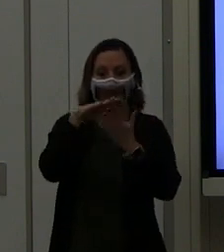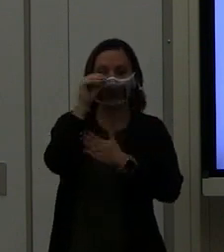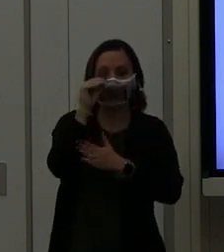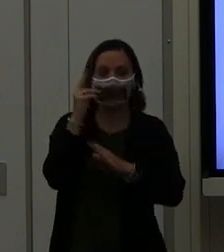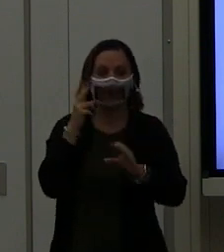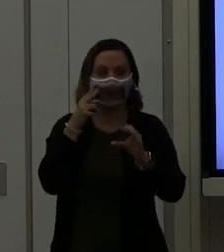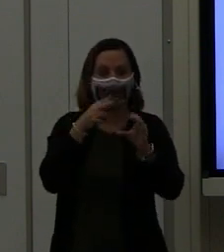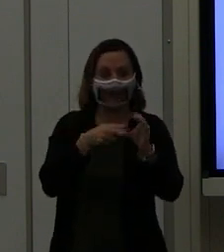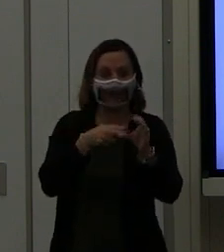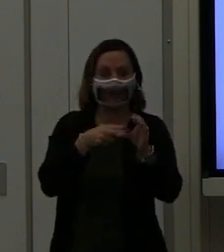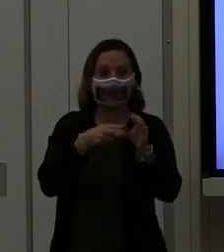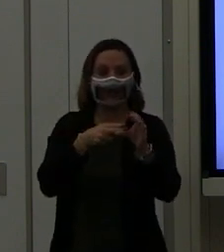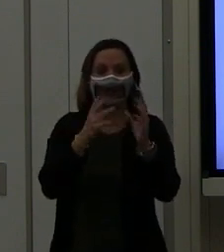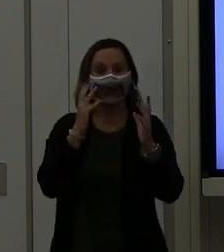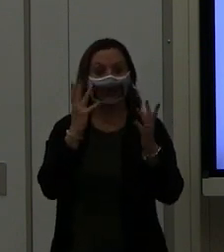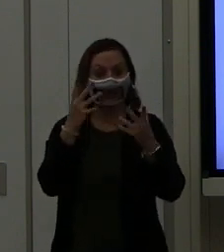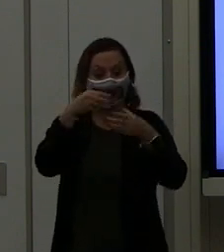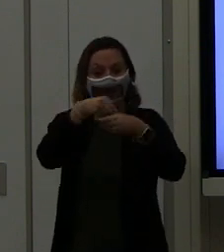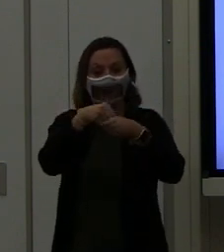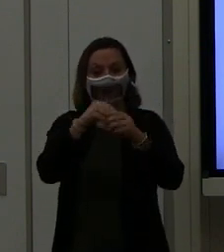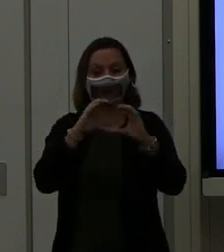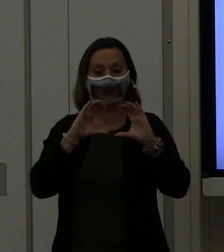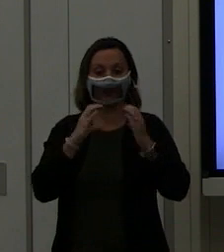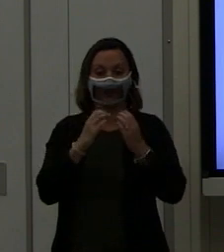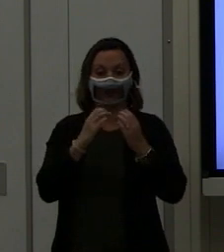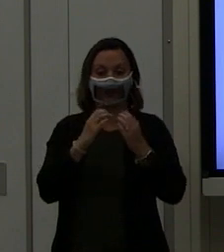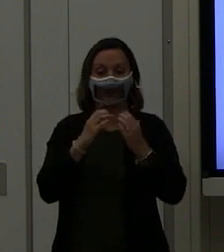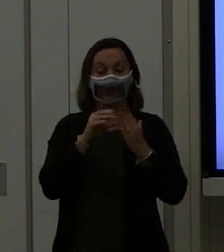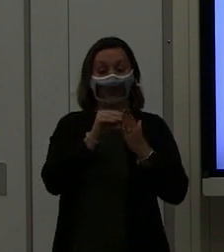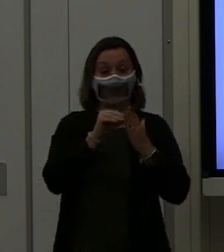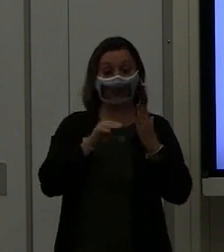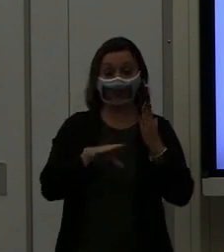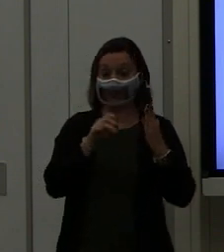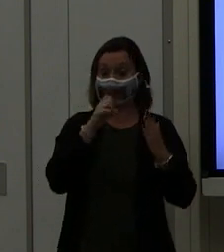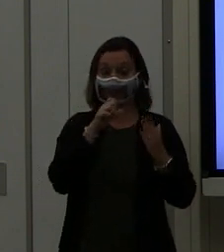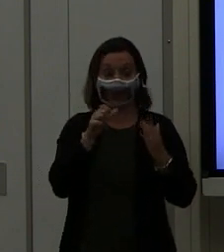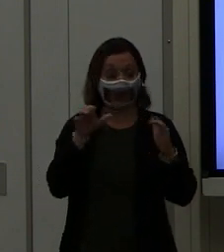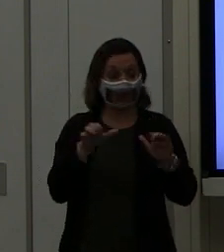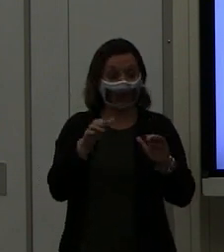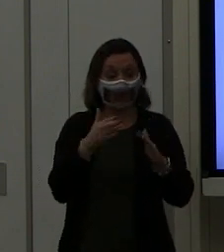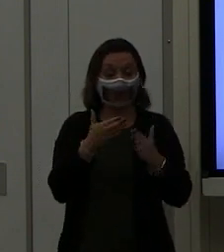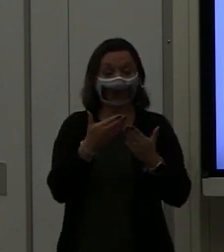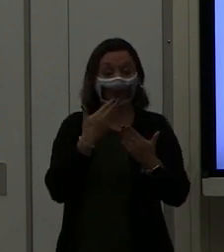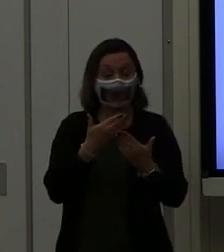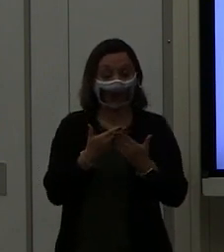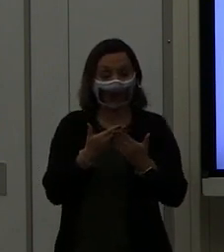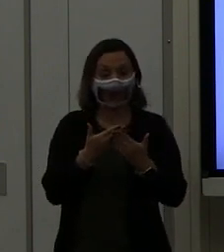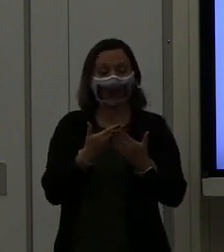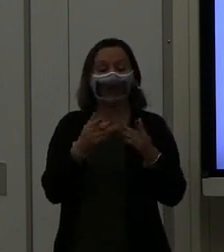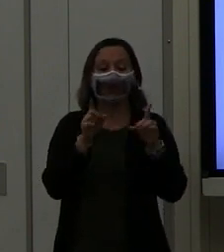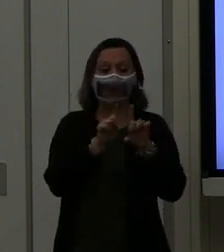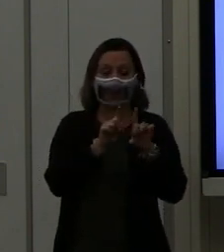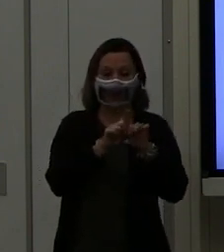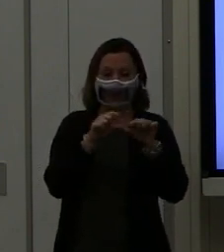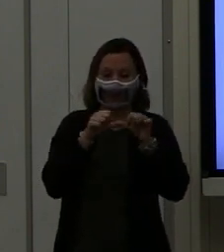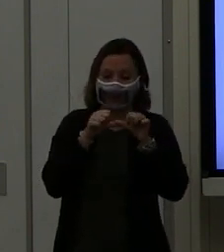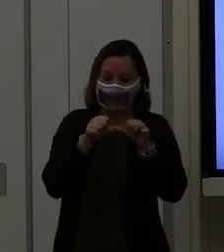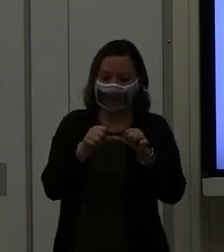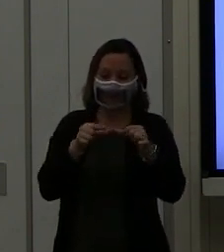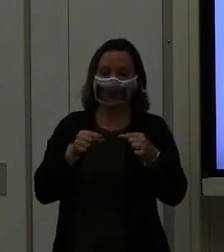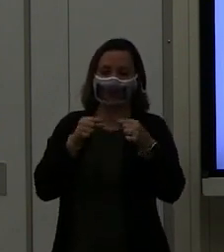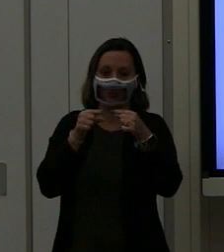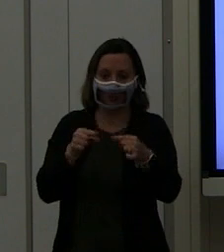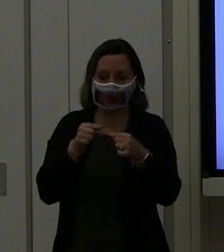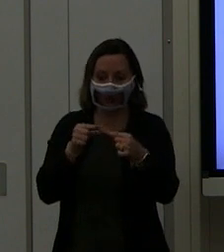class. However, students that weren't doing particularly well before spring break also continued to struggle during e-learning. And